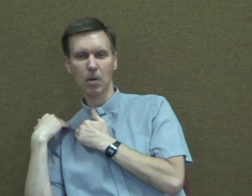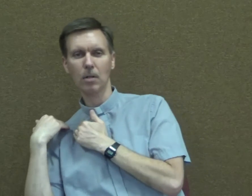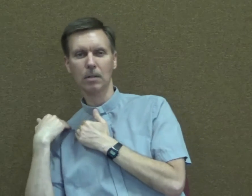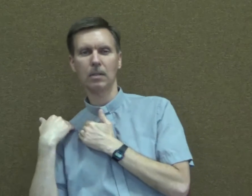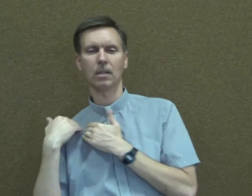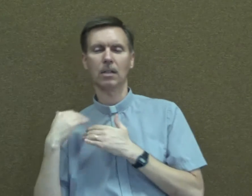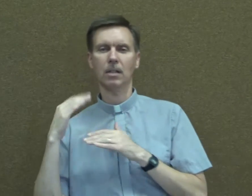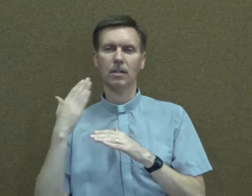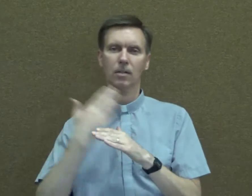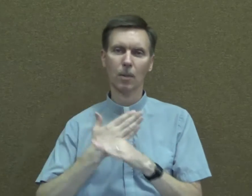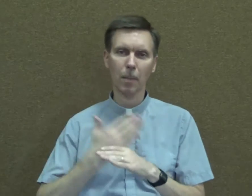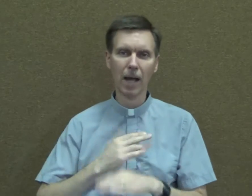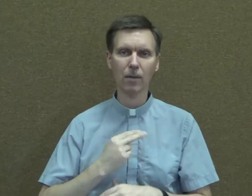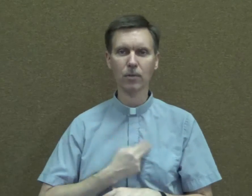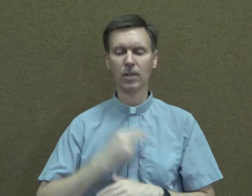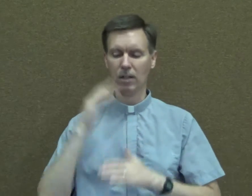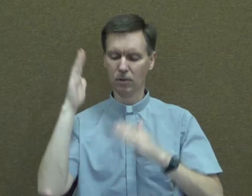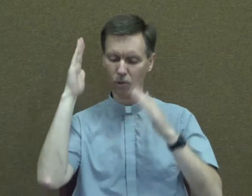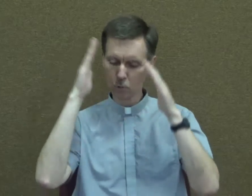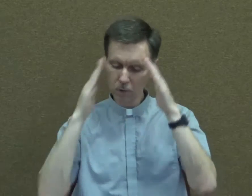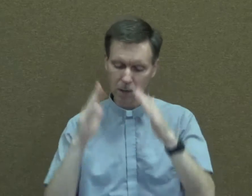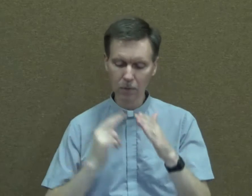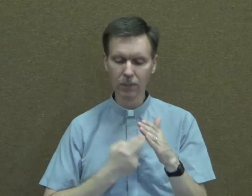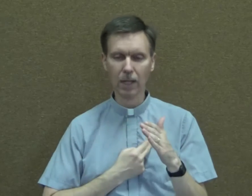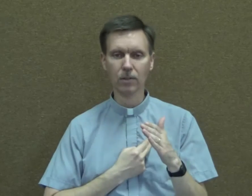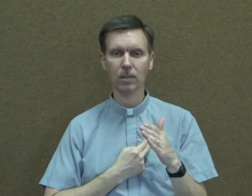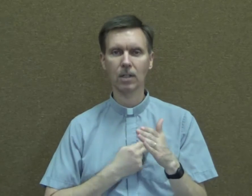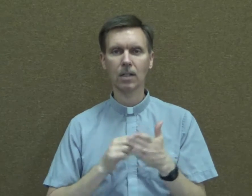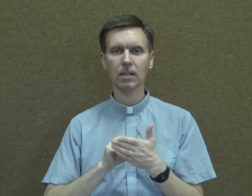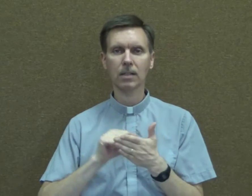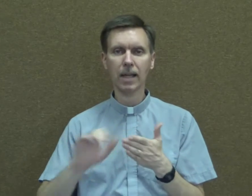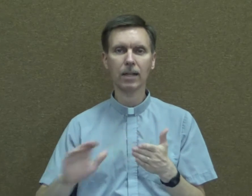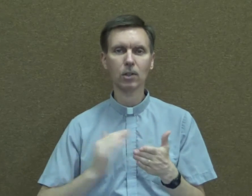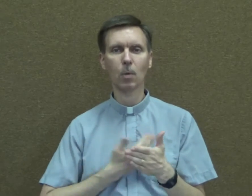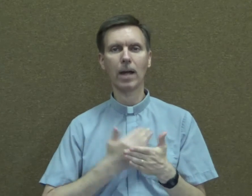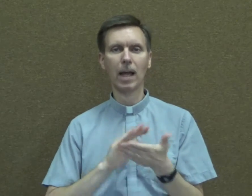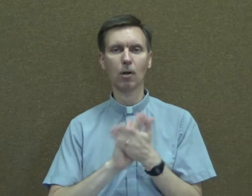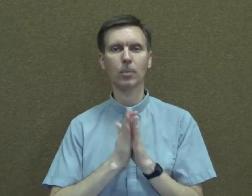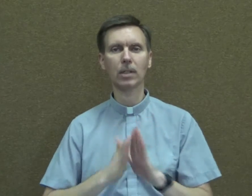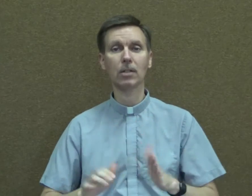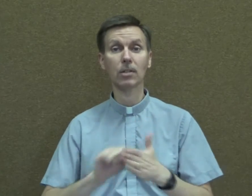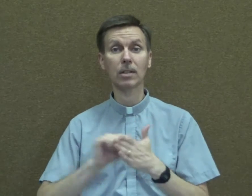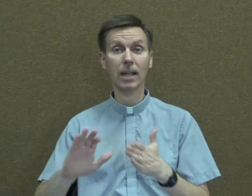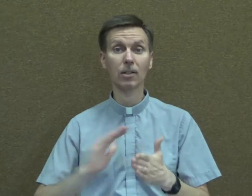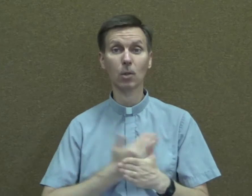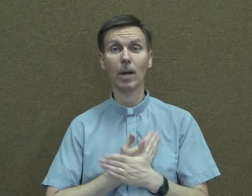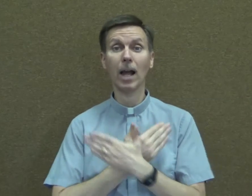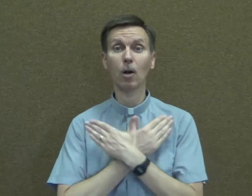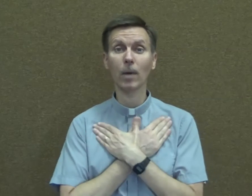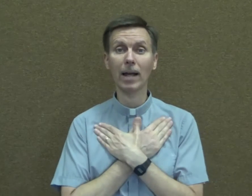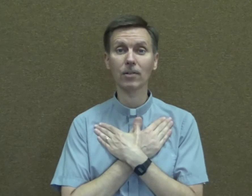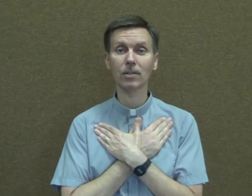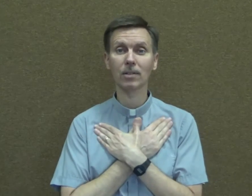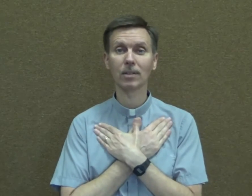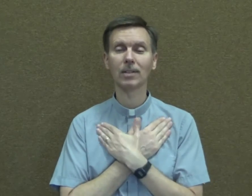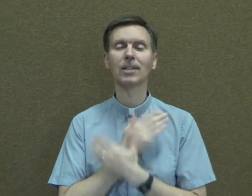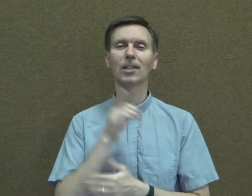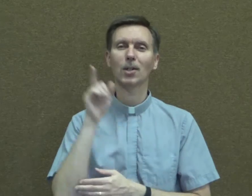burden that bothers us, that troubles us, that takes away our peace, that takes away our rest.